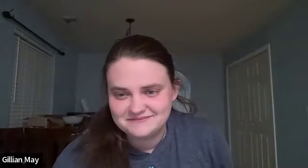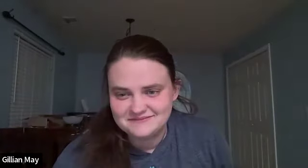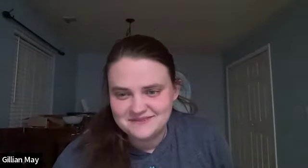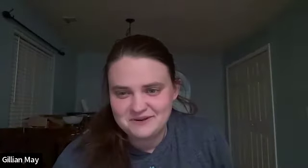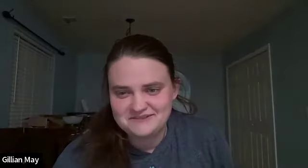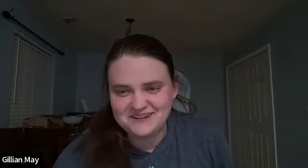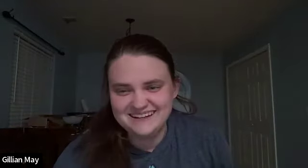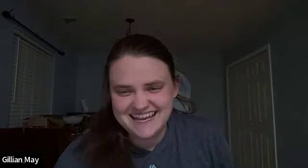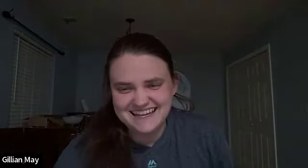I'm waiting for her to.